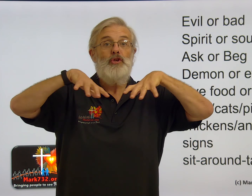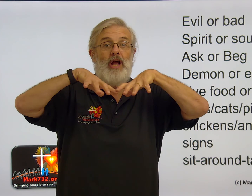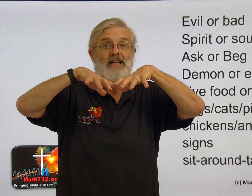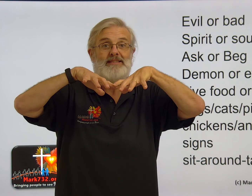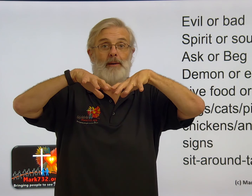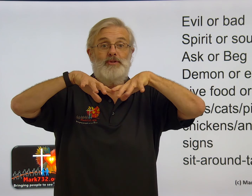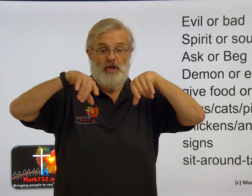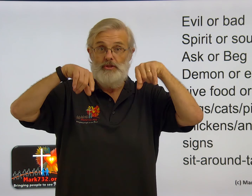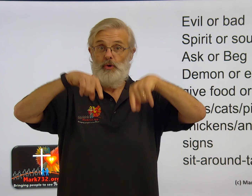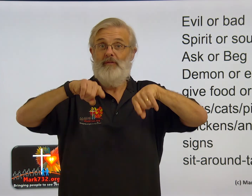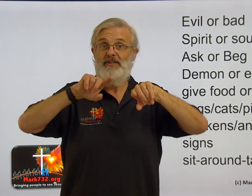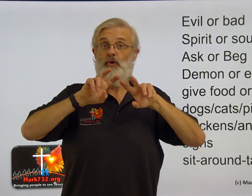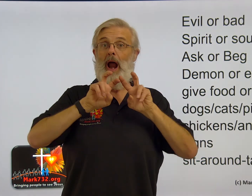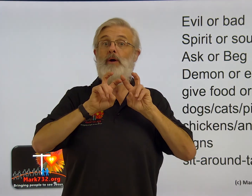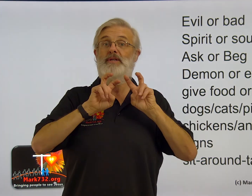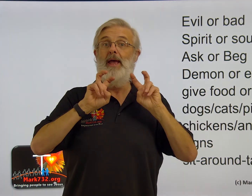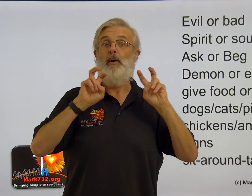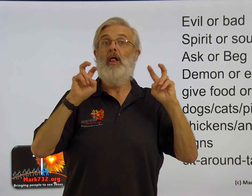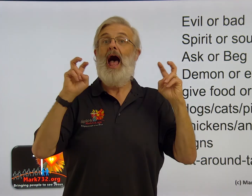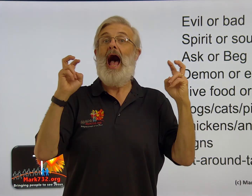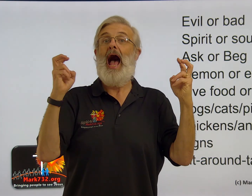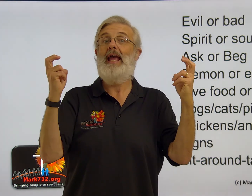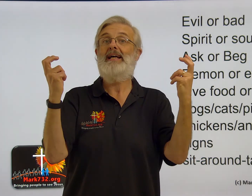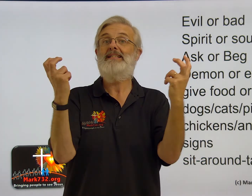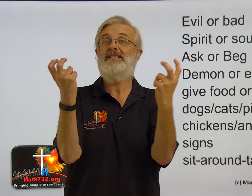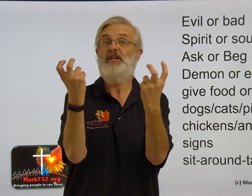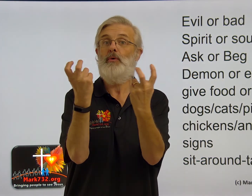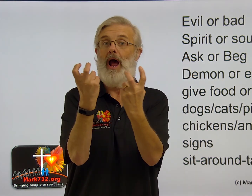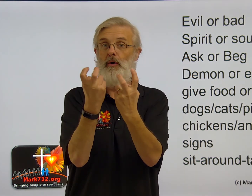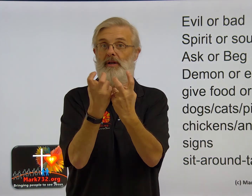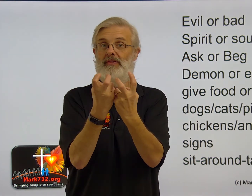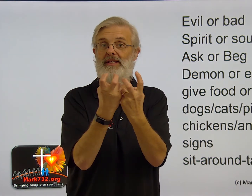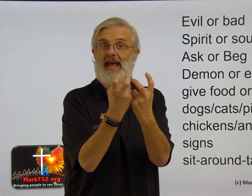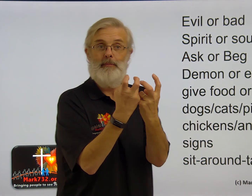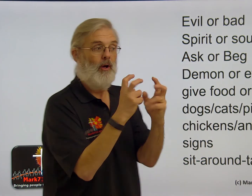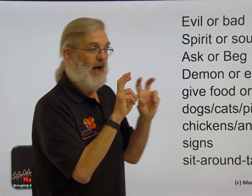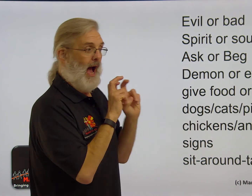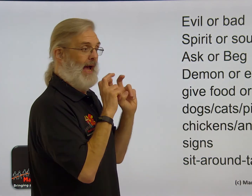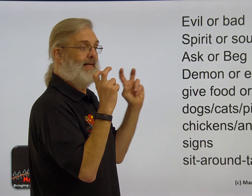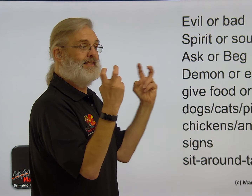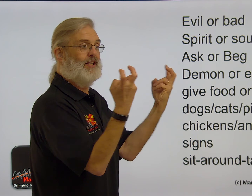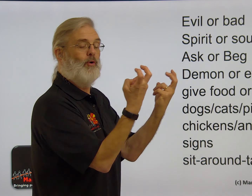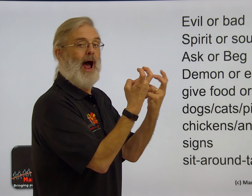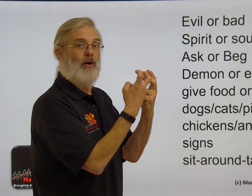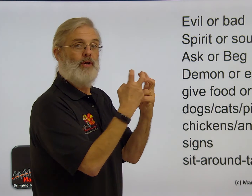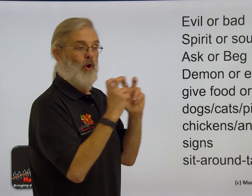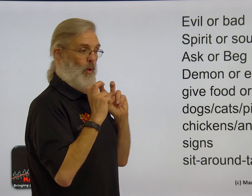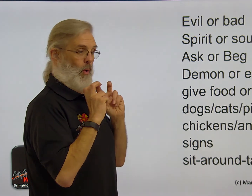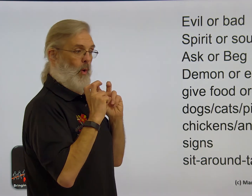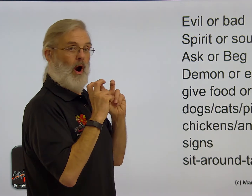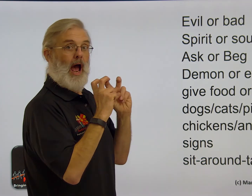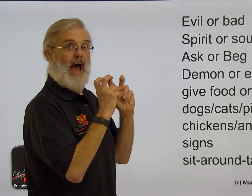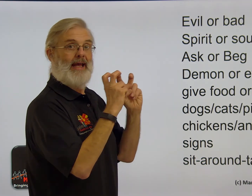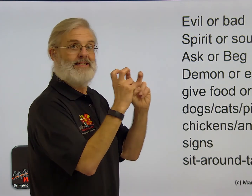concepts so if it's a round table I can sit around the table I can sit around or I can sit